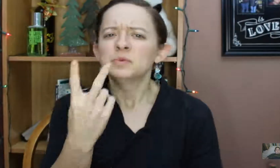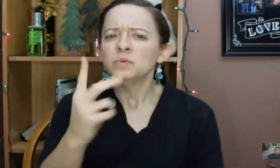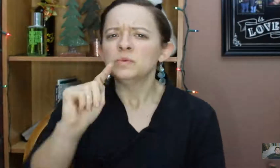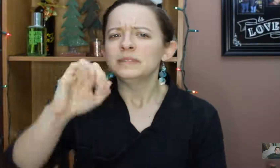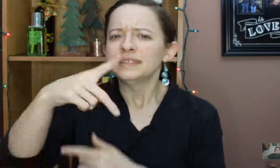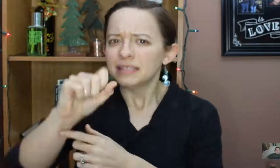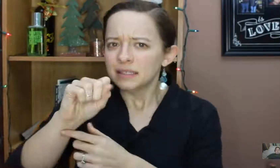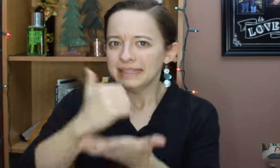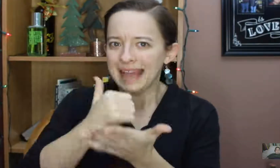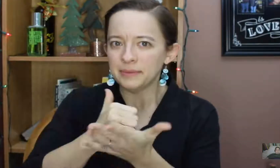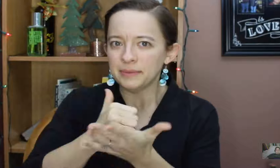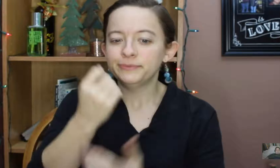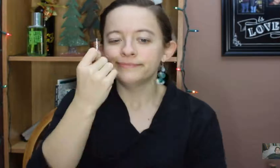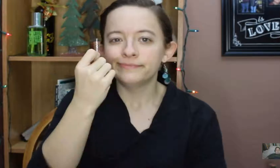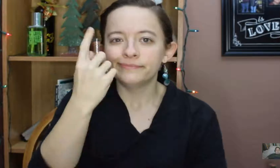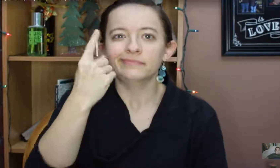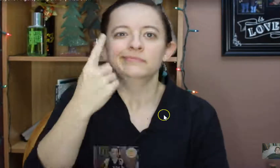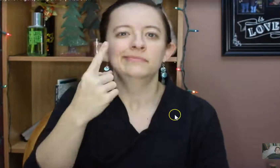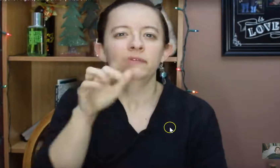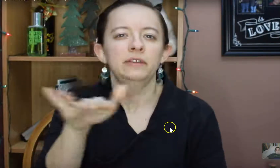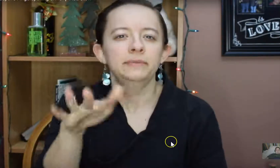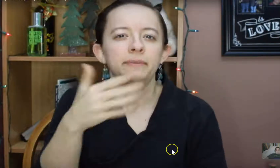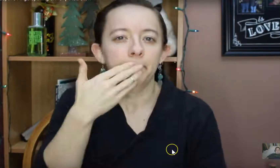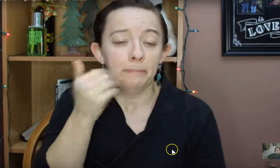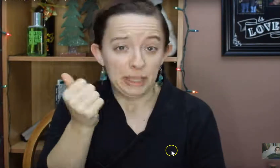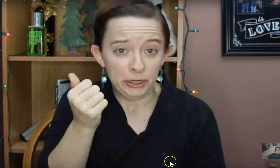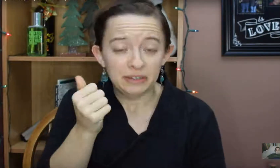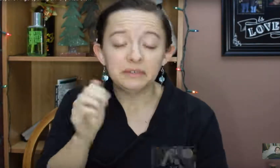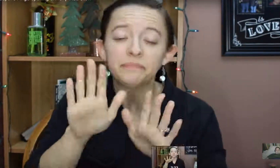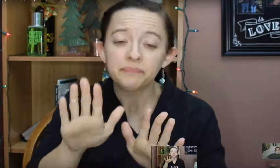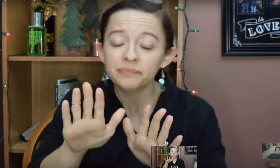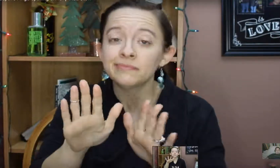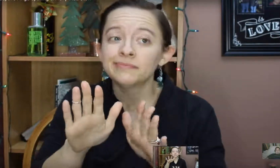want to let you know. Now, 2 tips that I have for you,